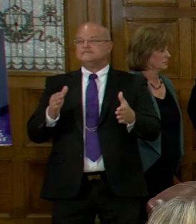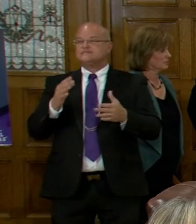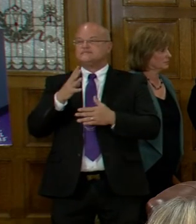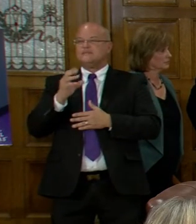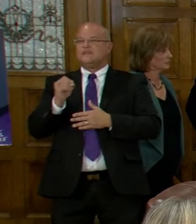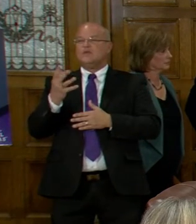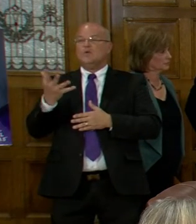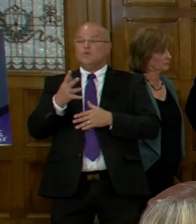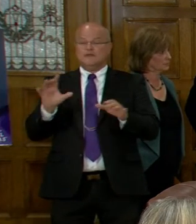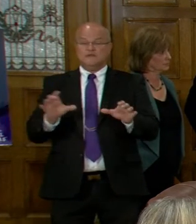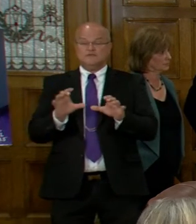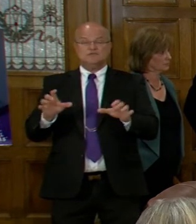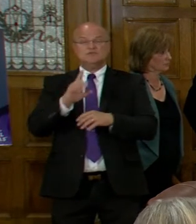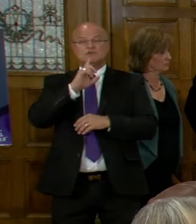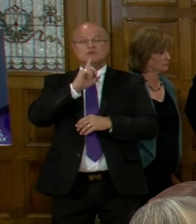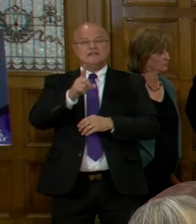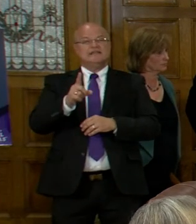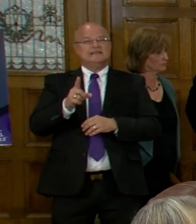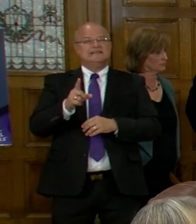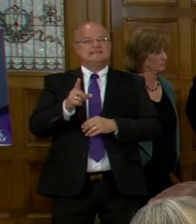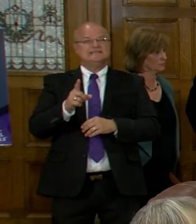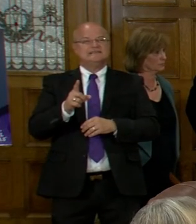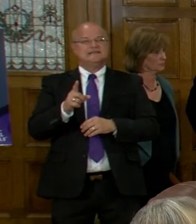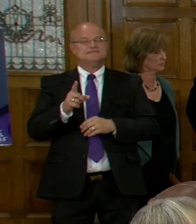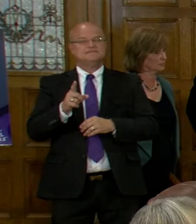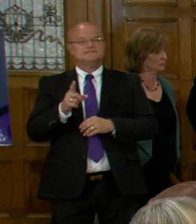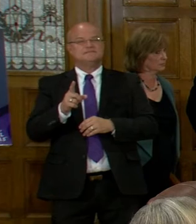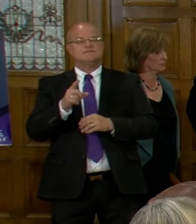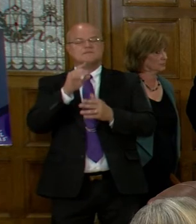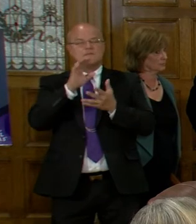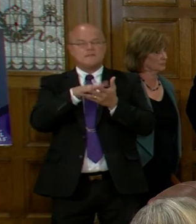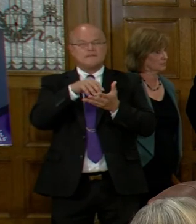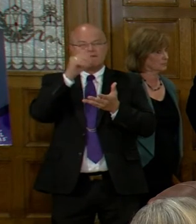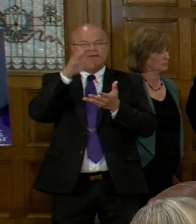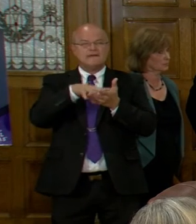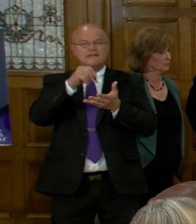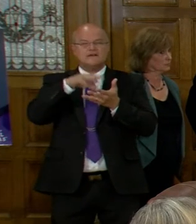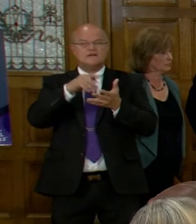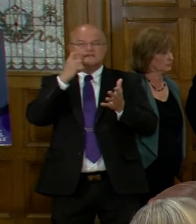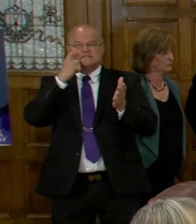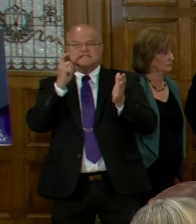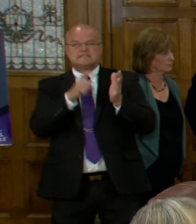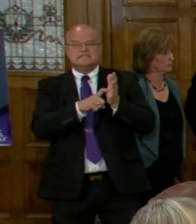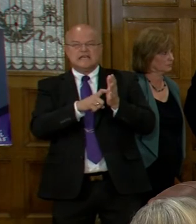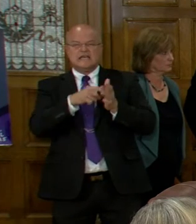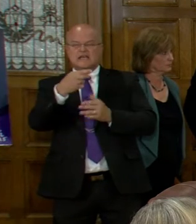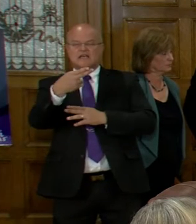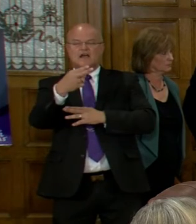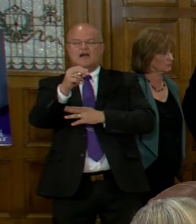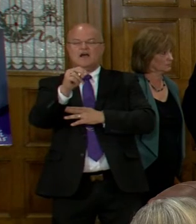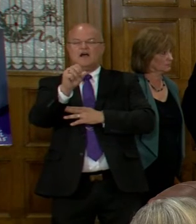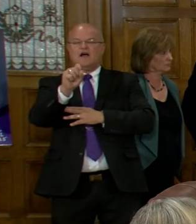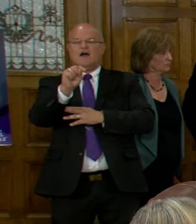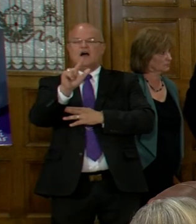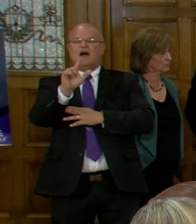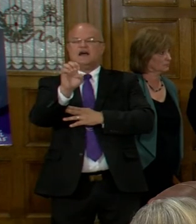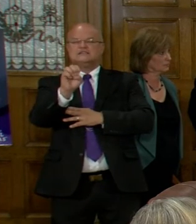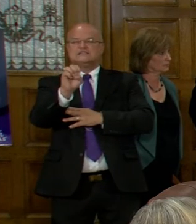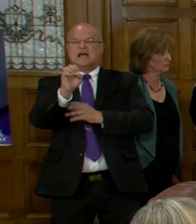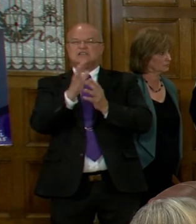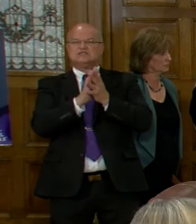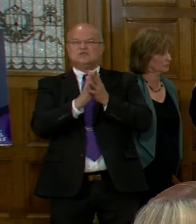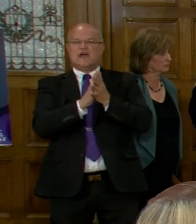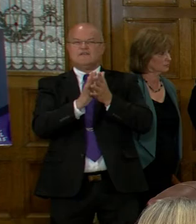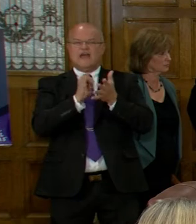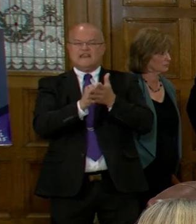And what they will do is they will learn to detect hostile traffic, which is often hidden in